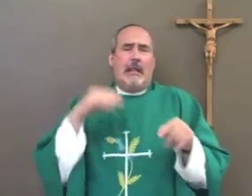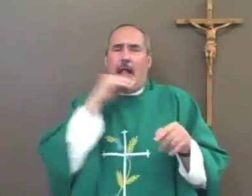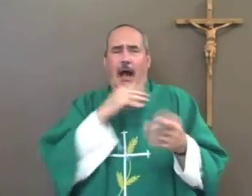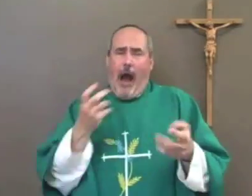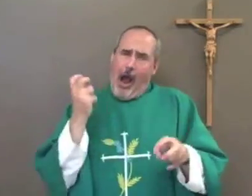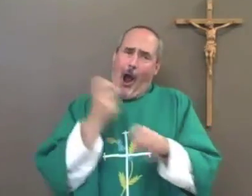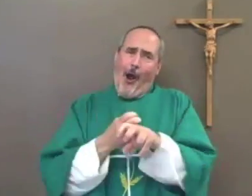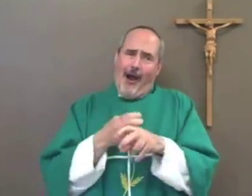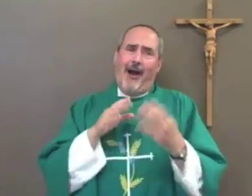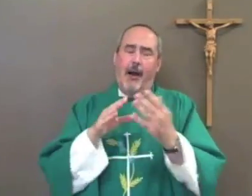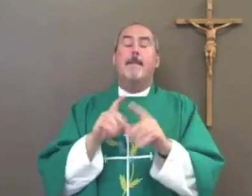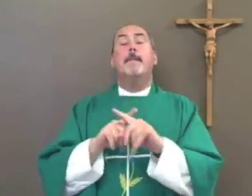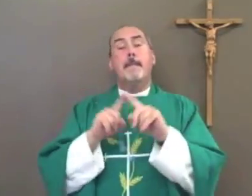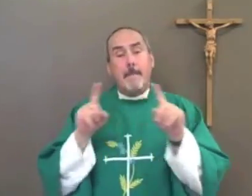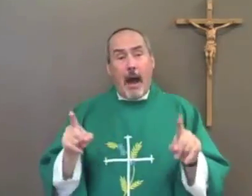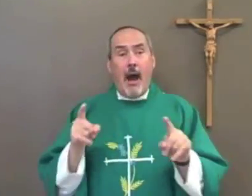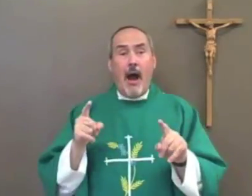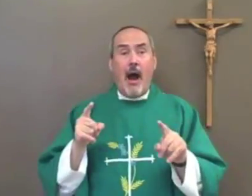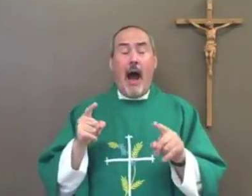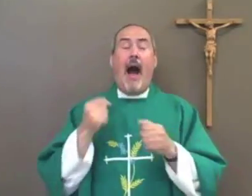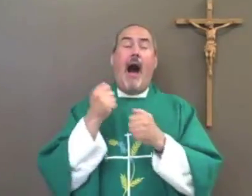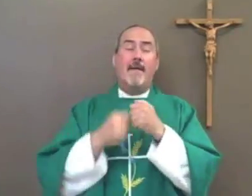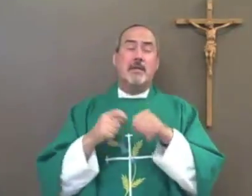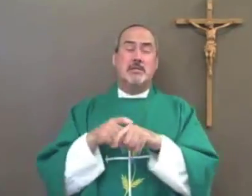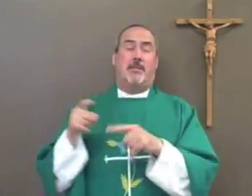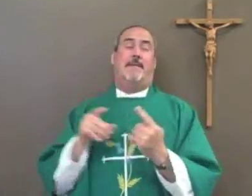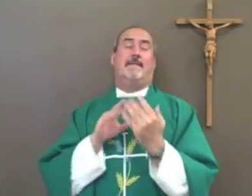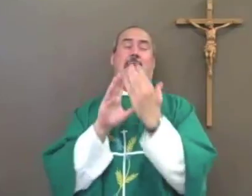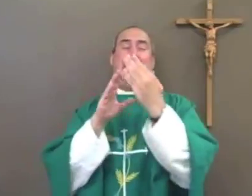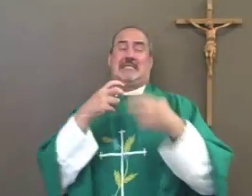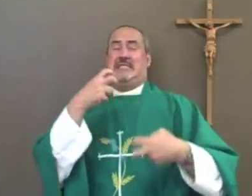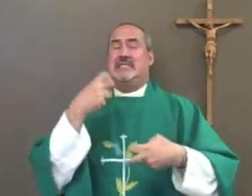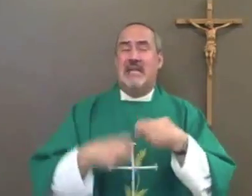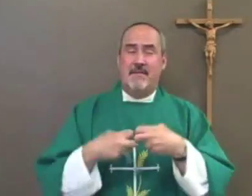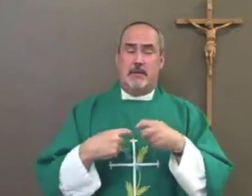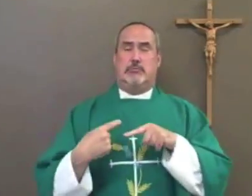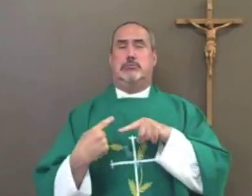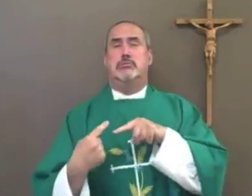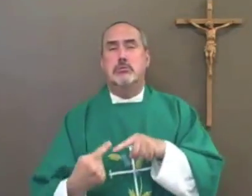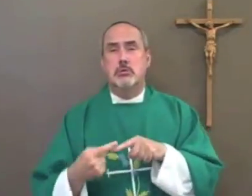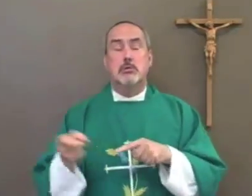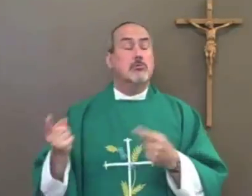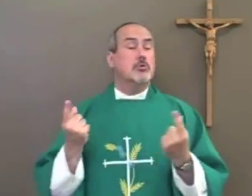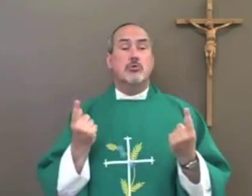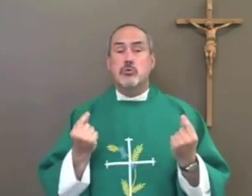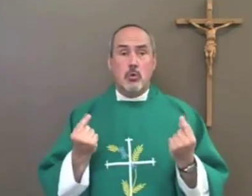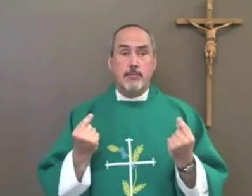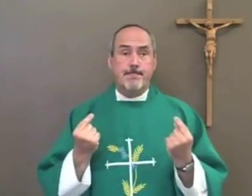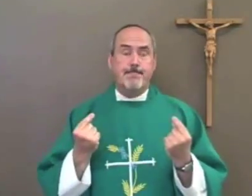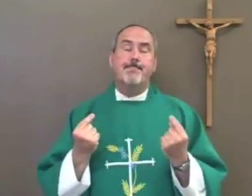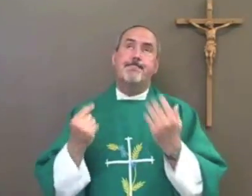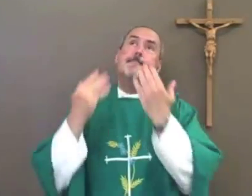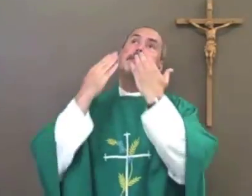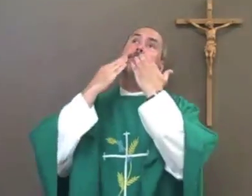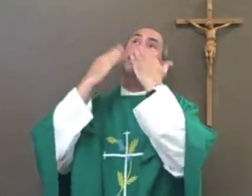he said, yes, I can't deny this. But every time I'm faced with a difficult situation or a problem,